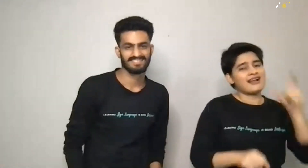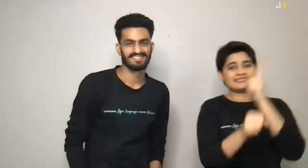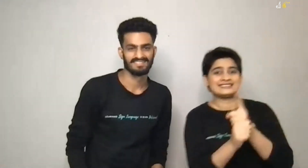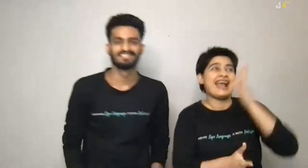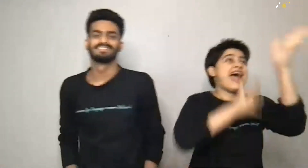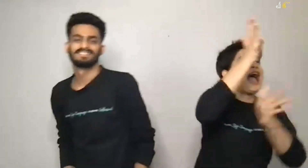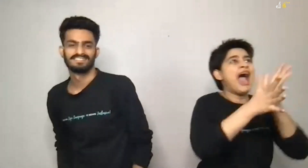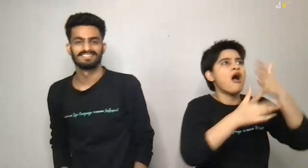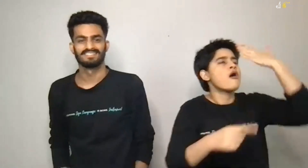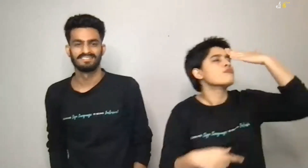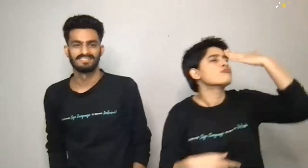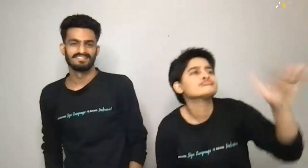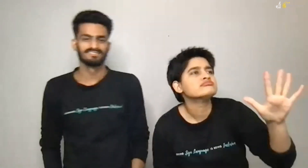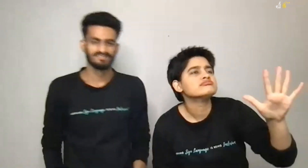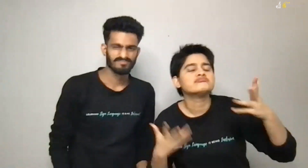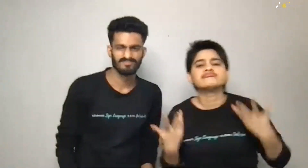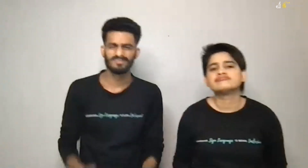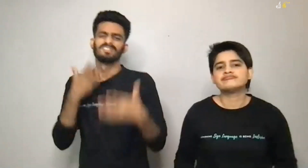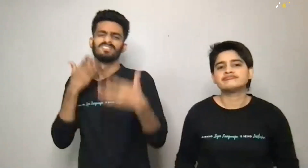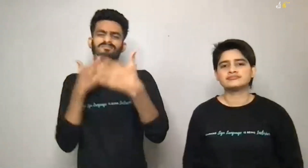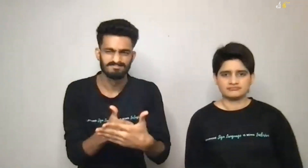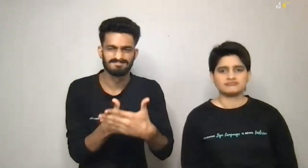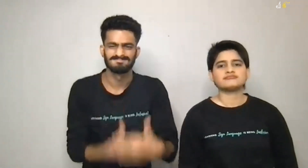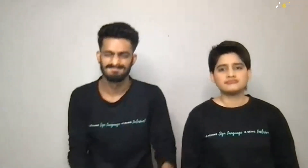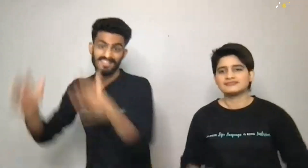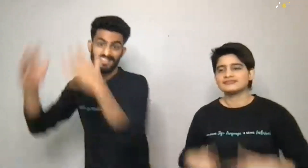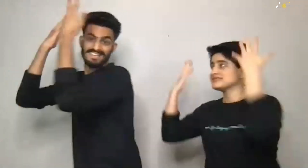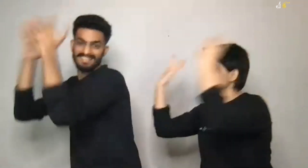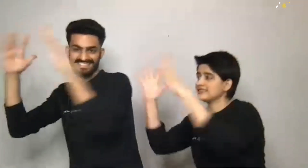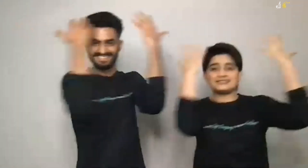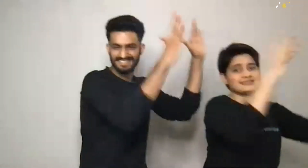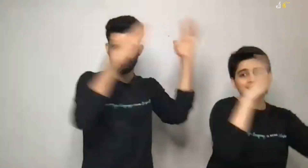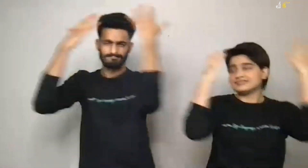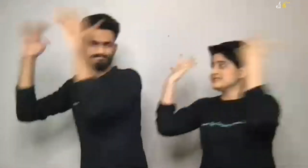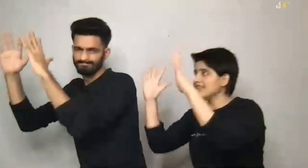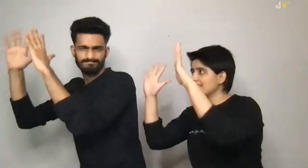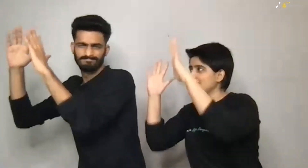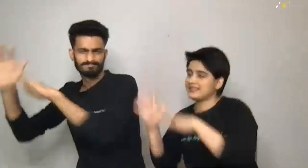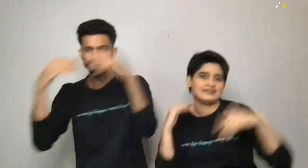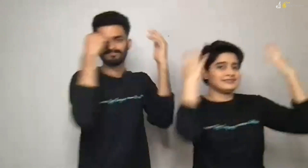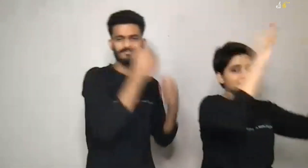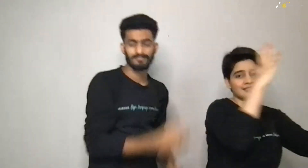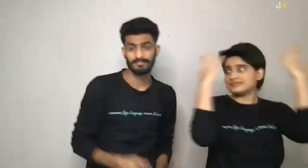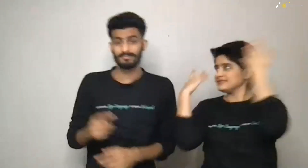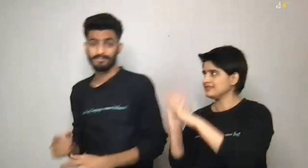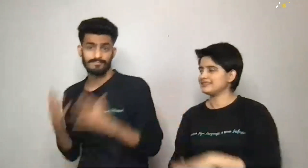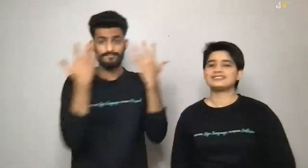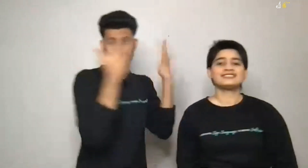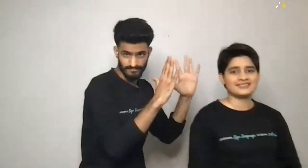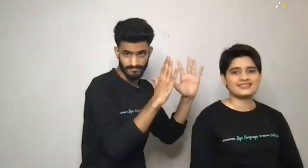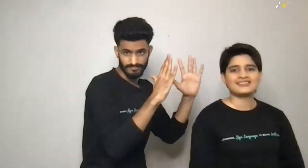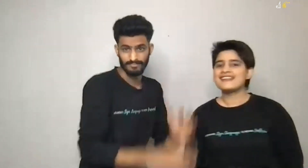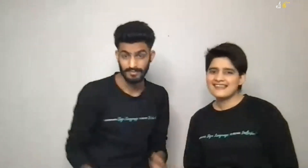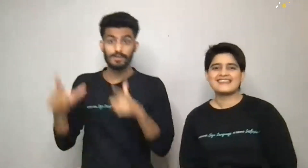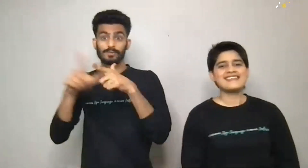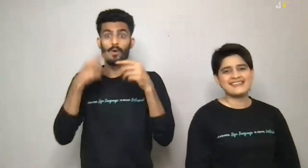barriers. Teachers don't know sign language. Barriers, barriers, barriers. Wave, wave, wave.